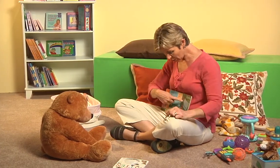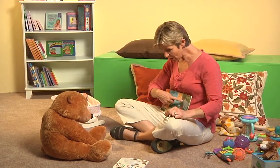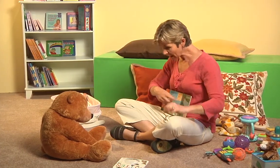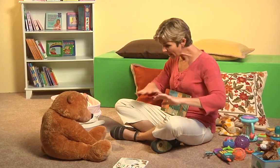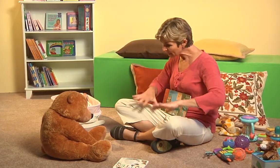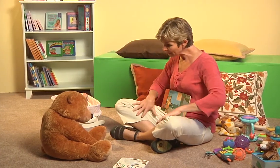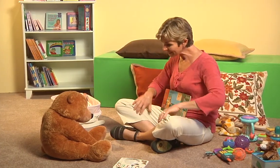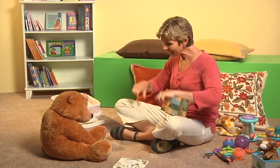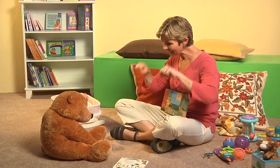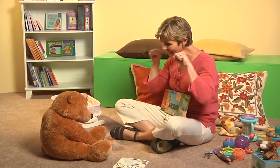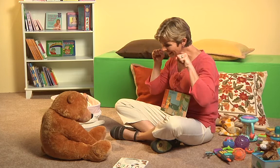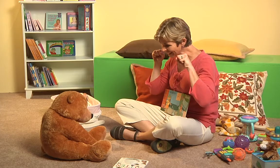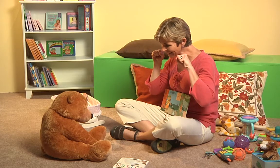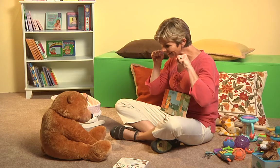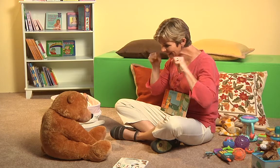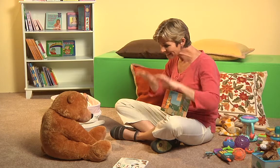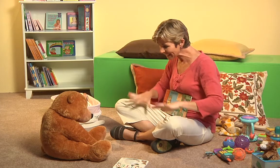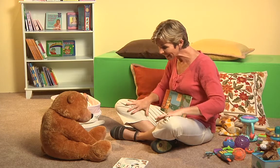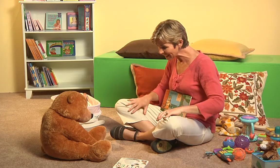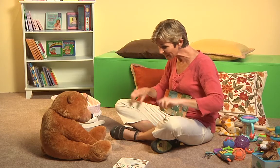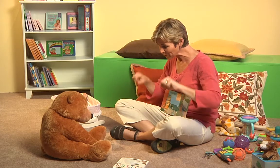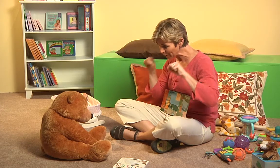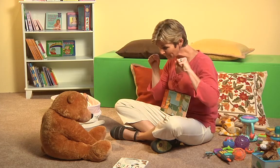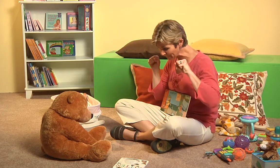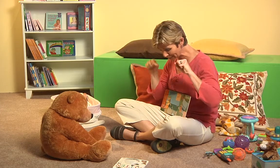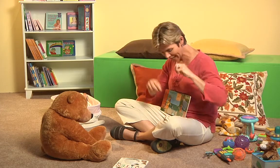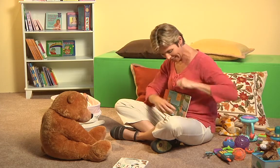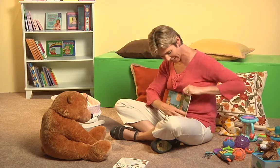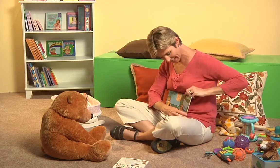Look, blanket. That's a cuddly warm blanket.